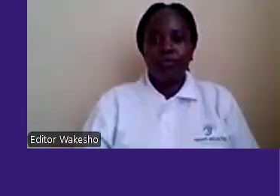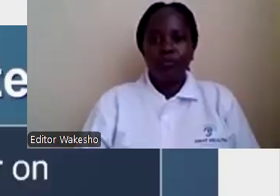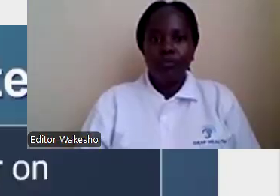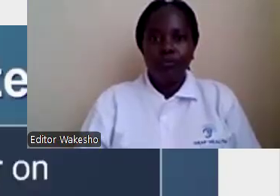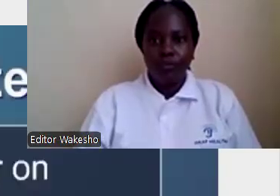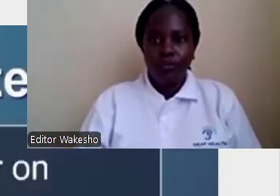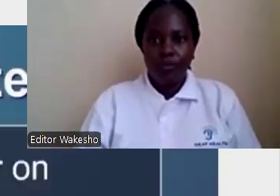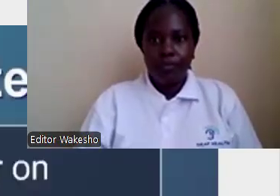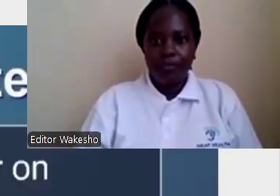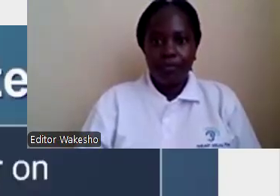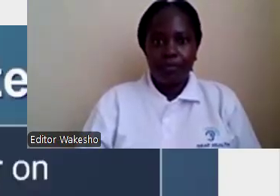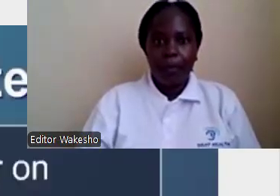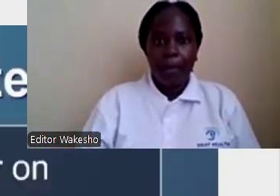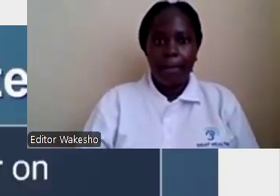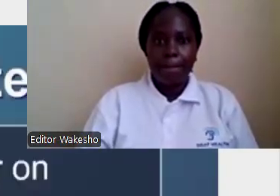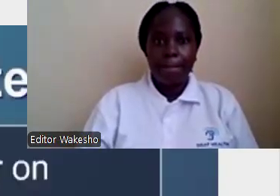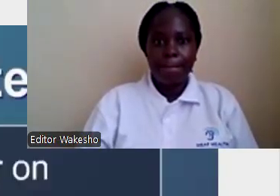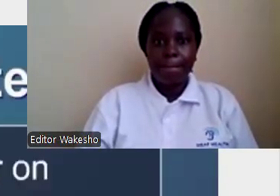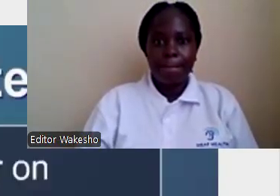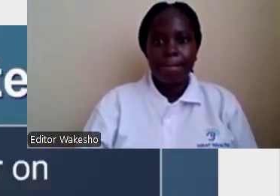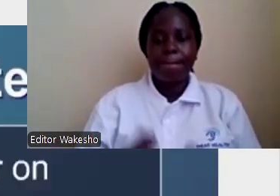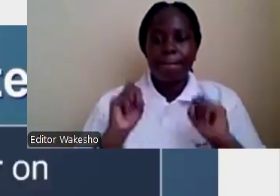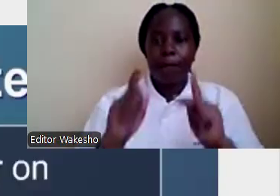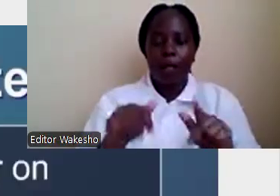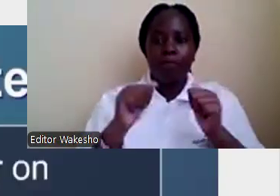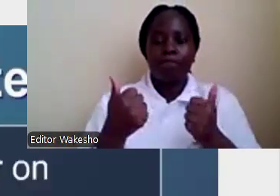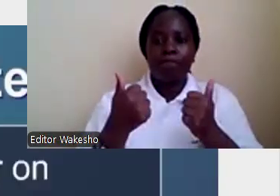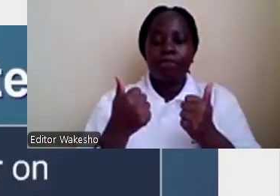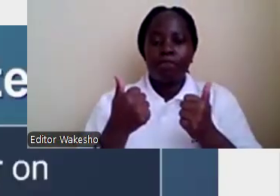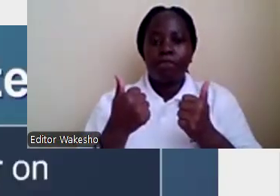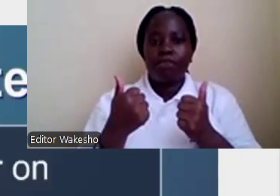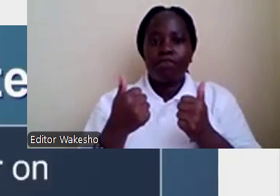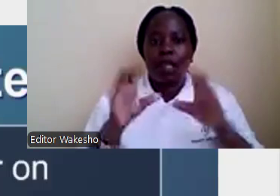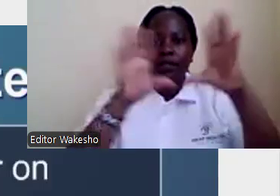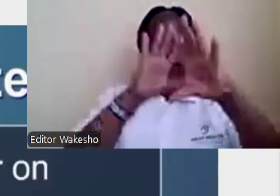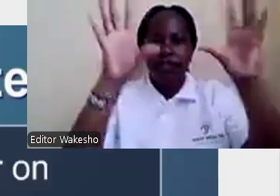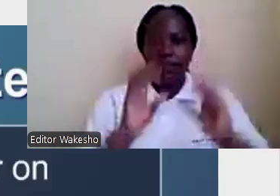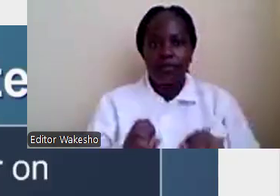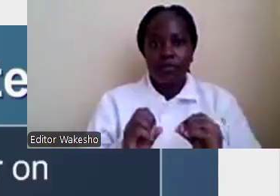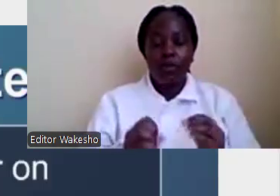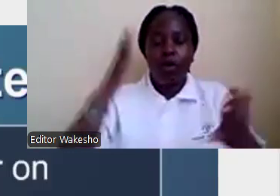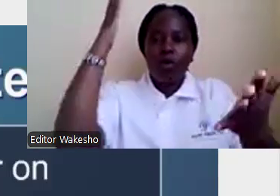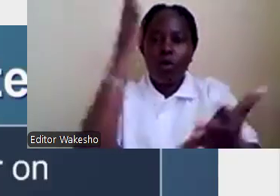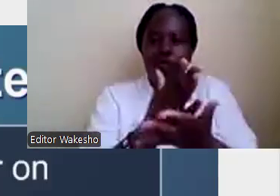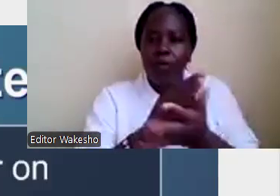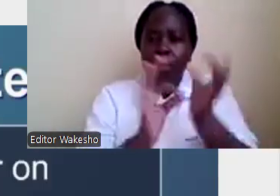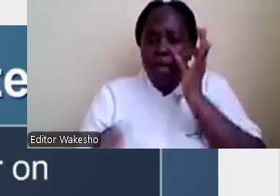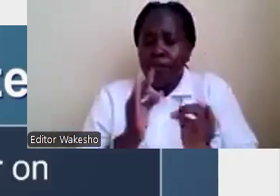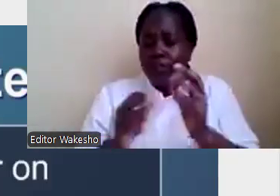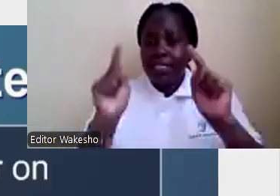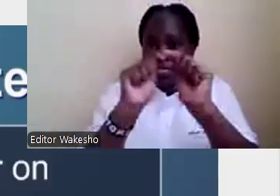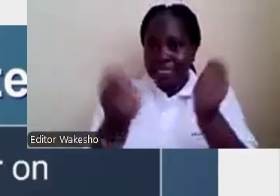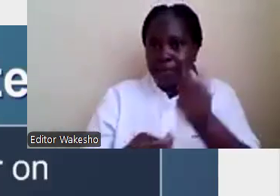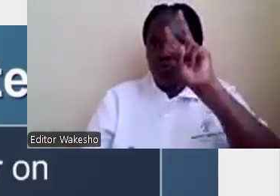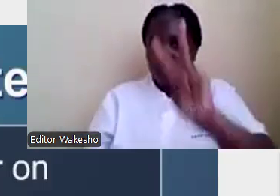insulin. Great. So this is just summarizing. So confirming the diagnosis of type 2. So